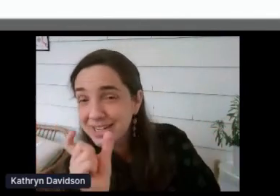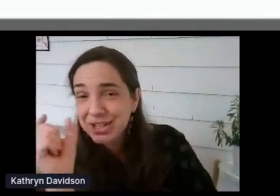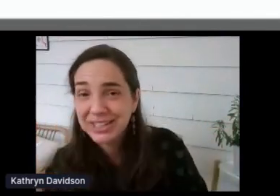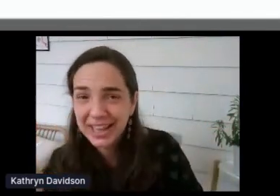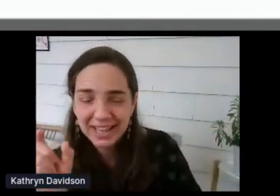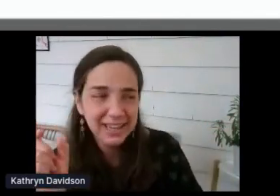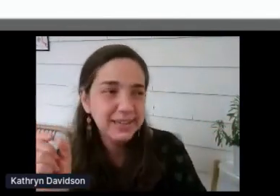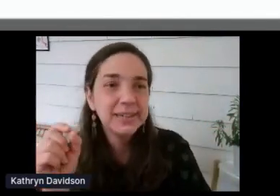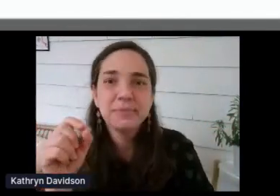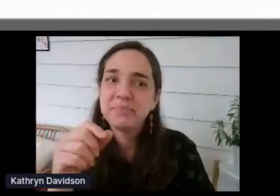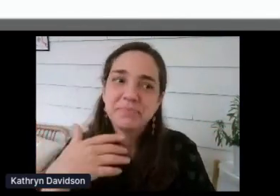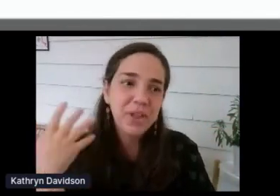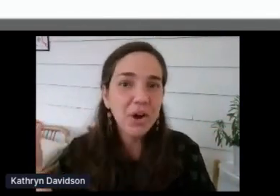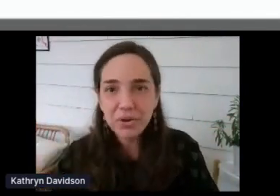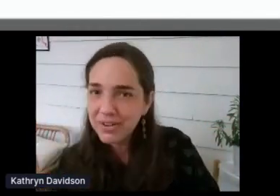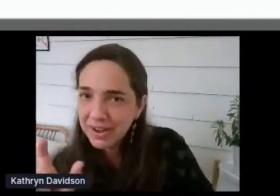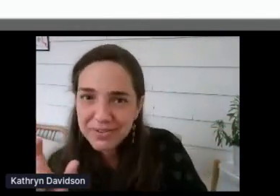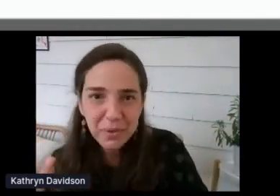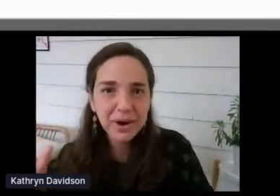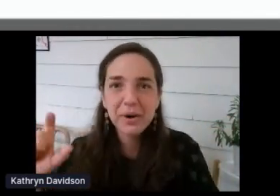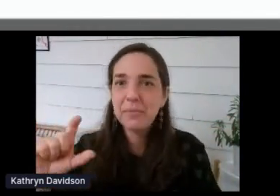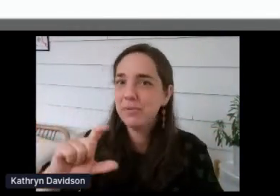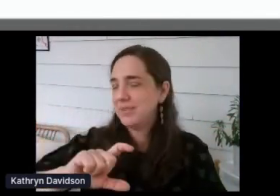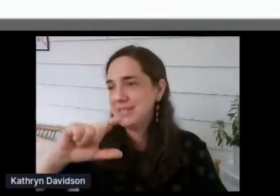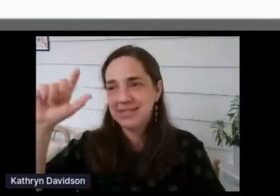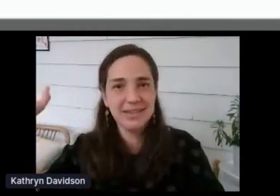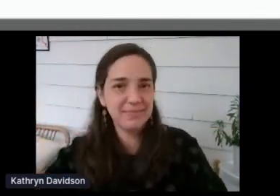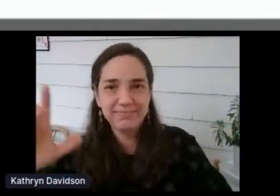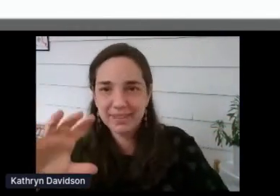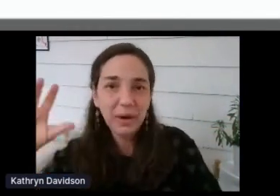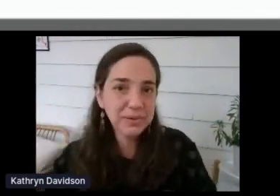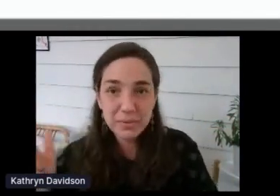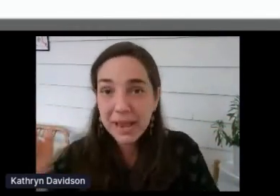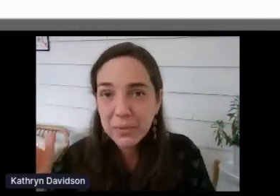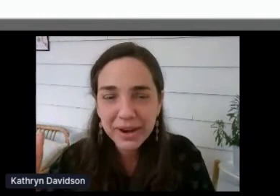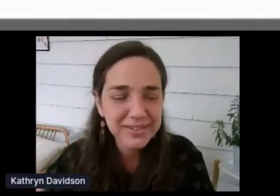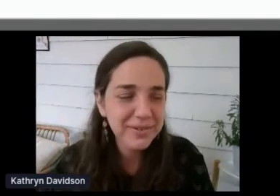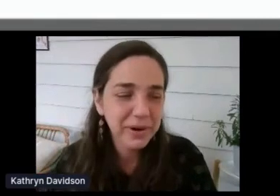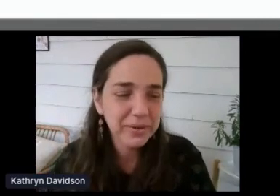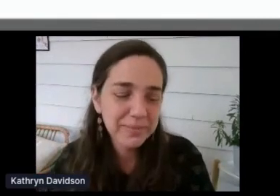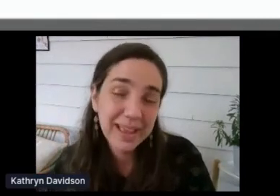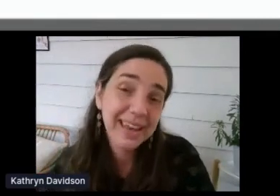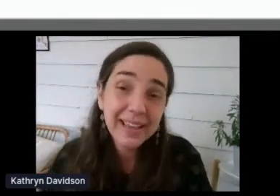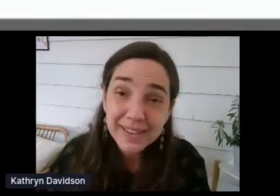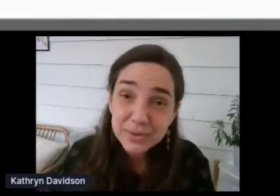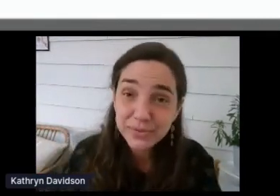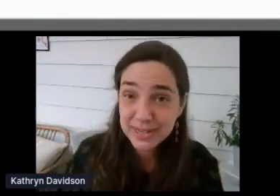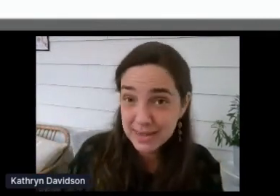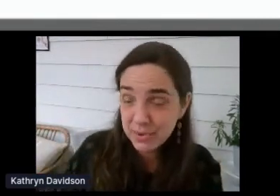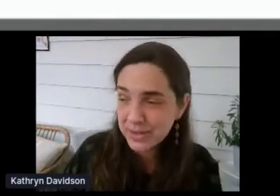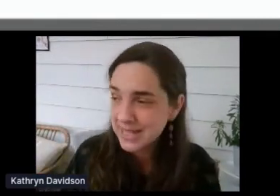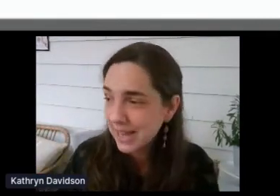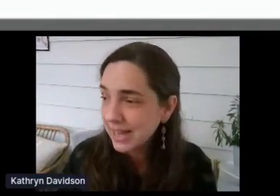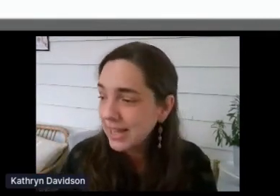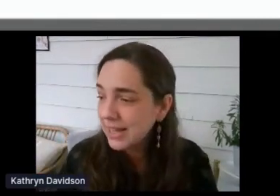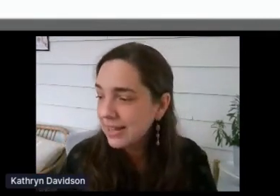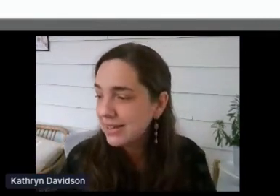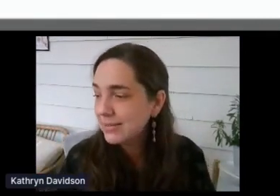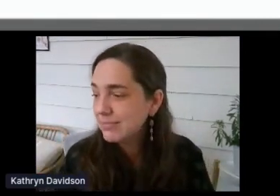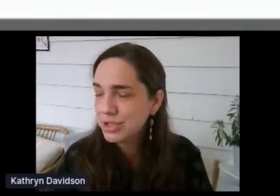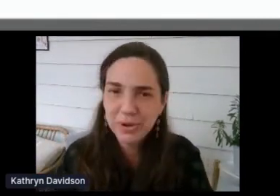like an addition, like a honorific form? This is the domain one in form. In English, for example, we